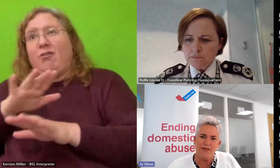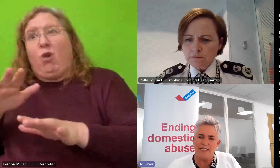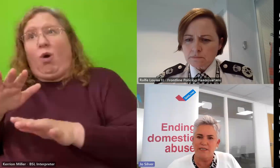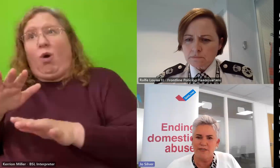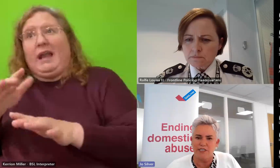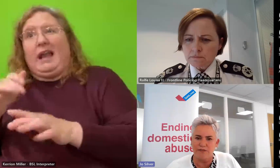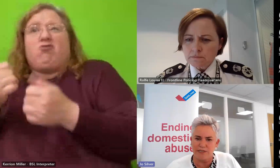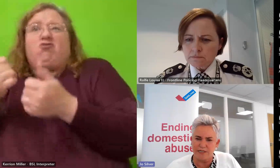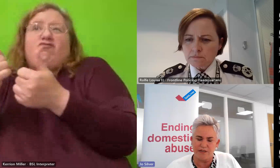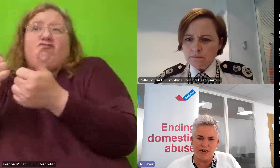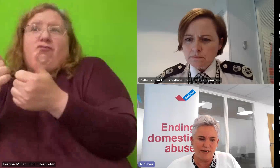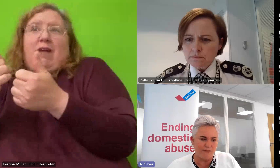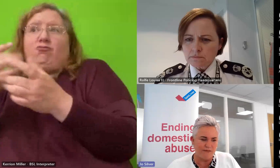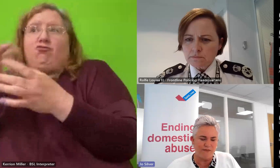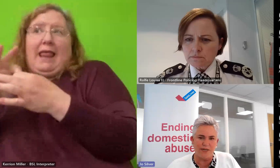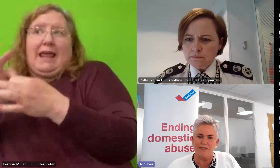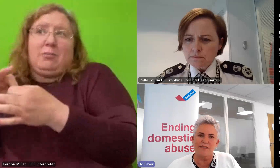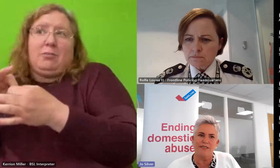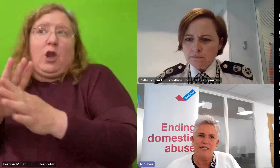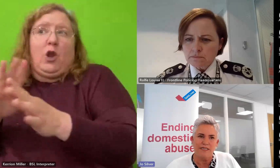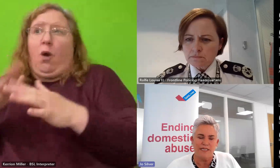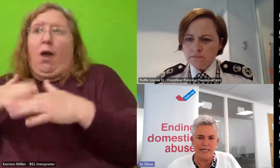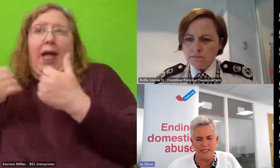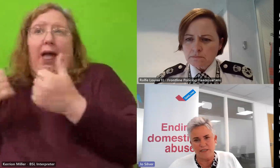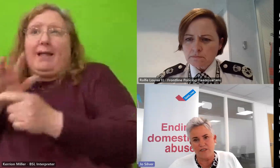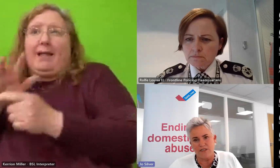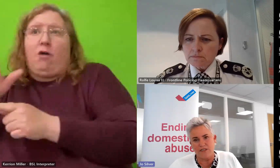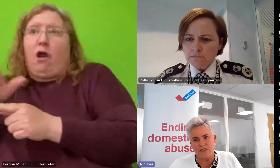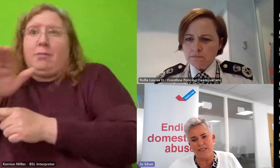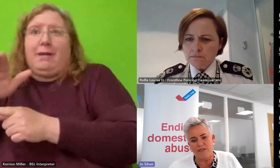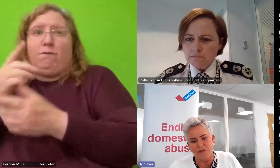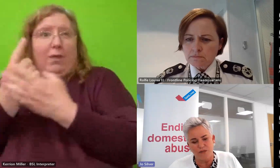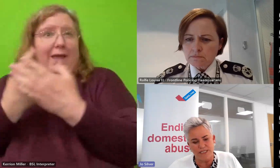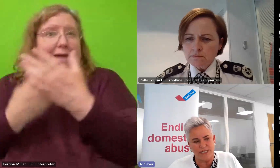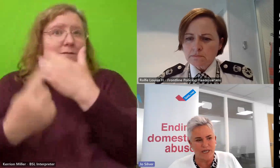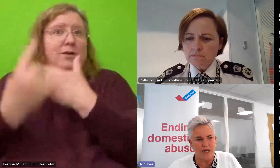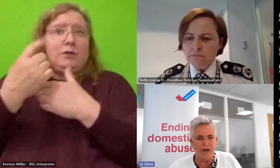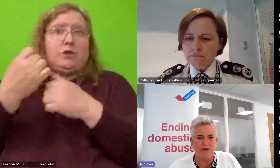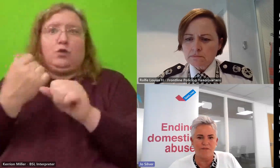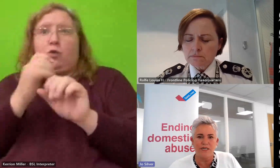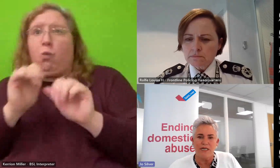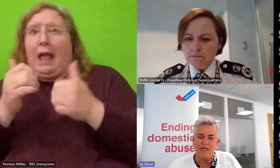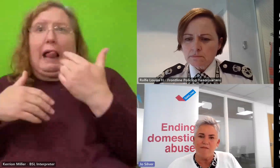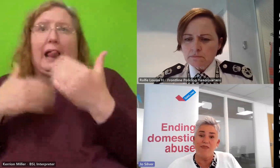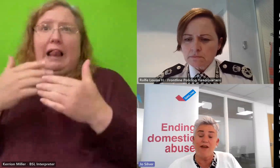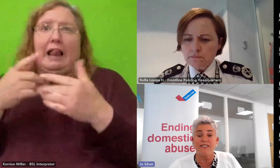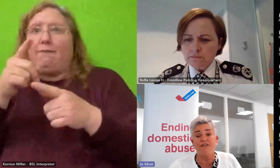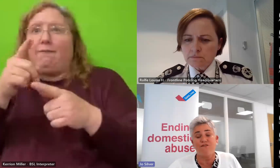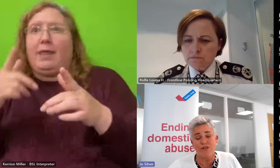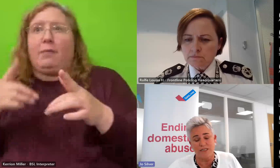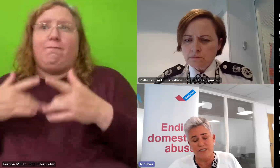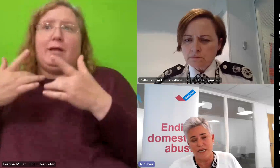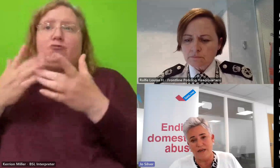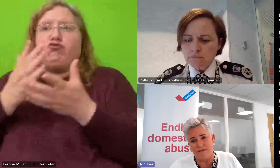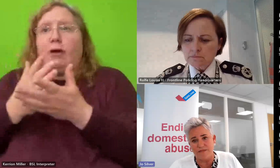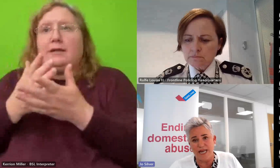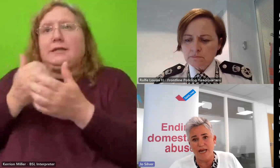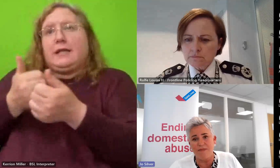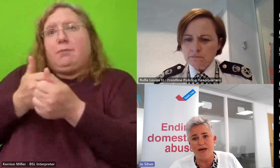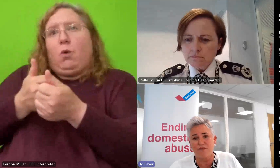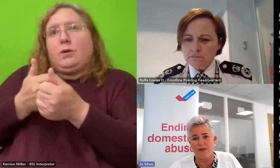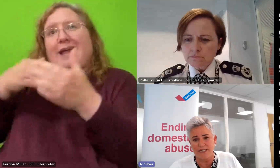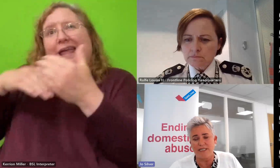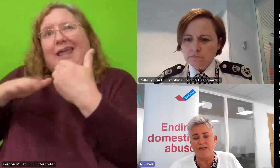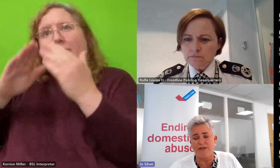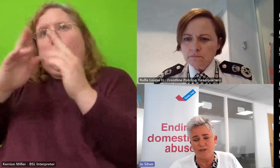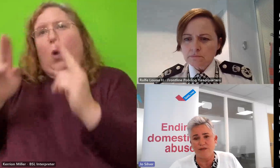environment for individuals to thrive and feel that they're trusted and supported at home. But there are different